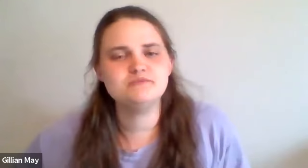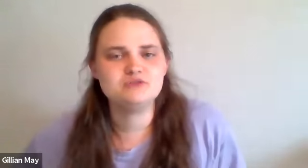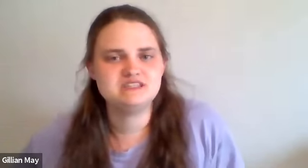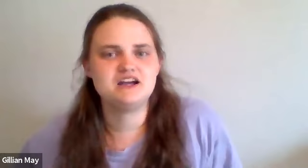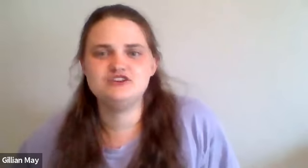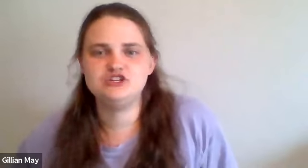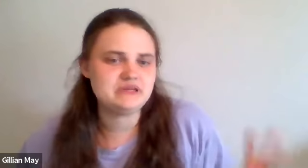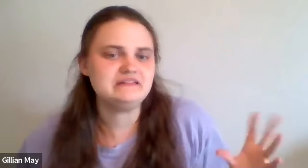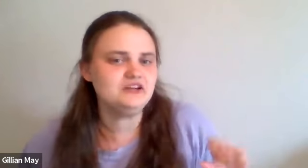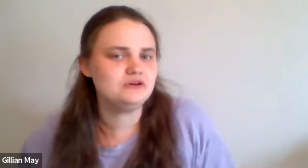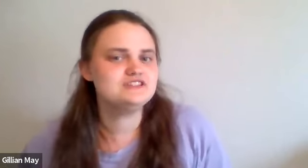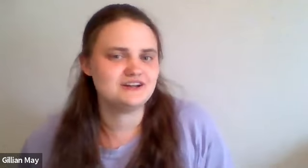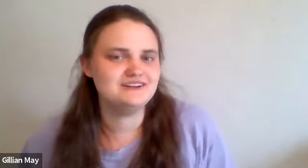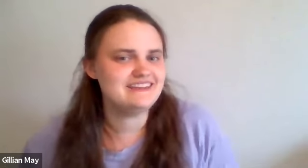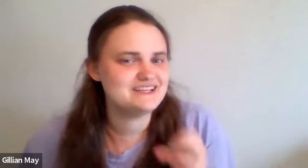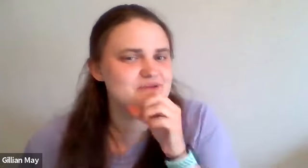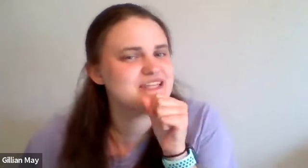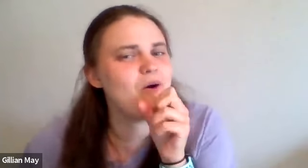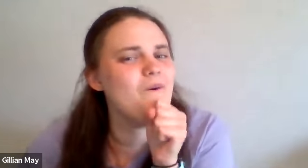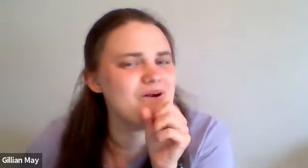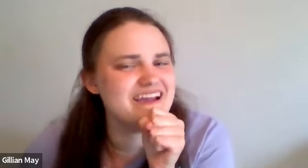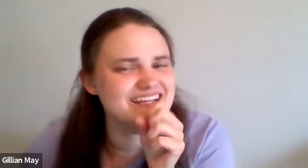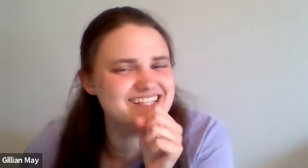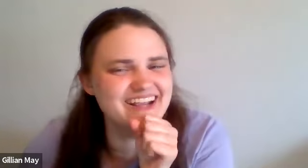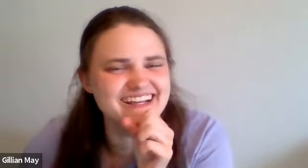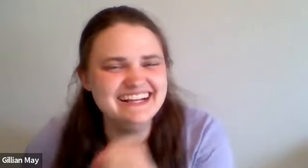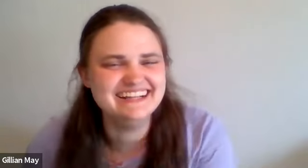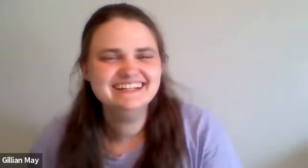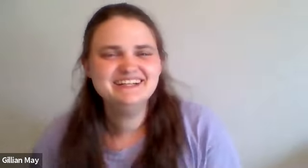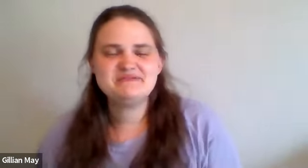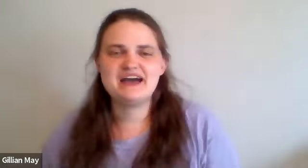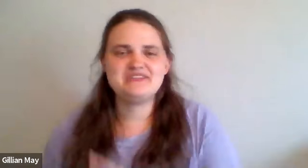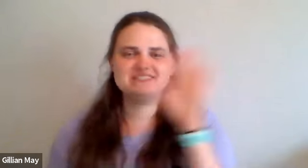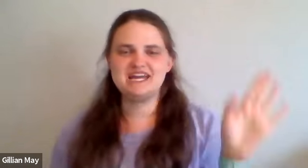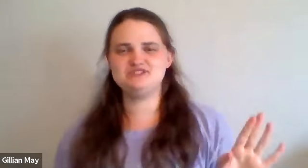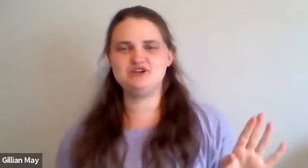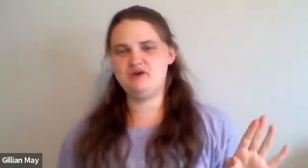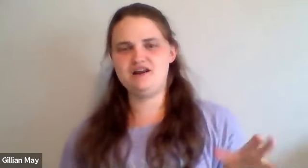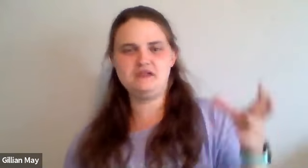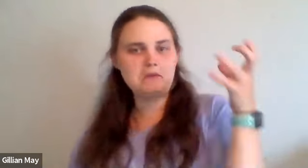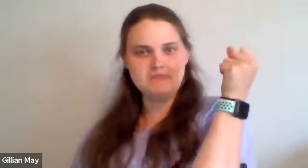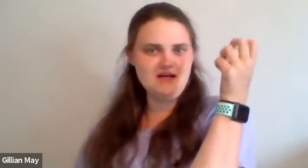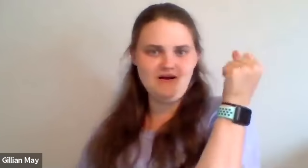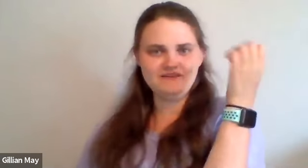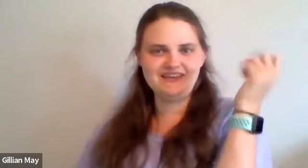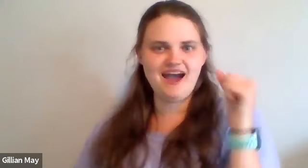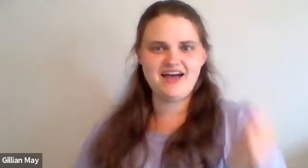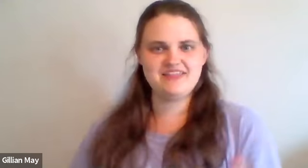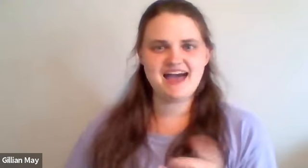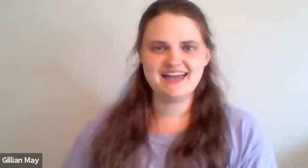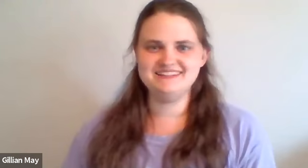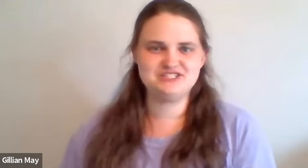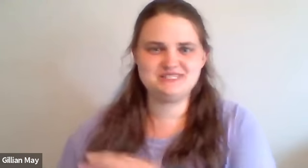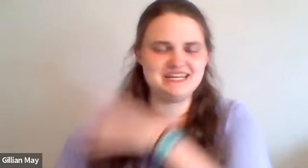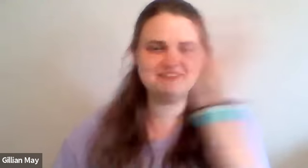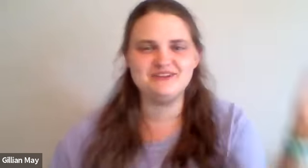milk was that color, you'd be a little concerned. And that's why I was like, orange. But I think Miss Katie was so proud of like milk. Yeah, that, and just didn't even look